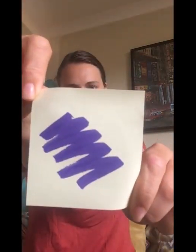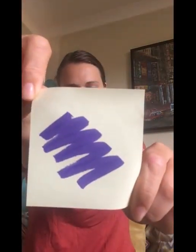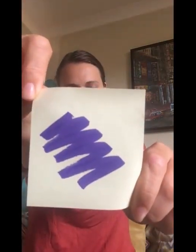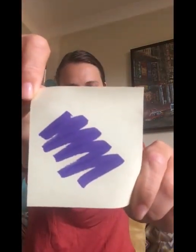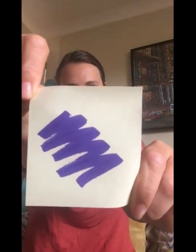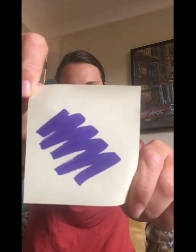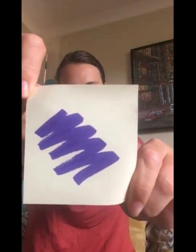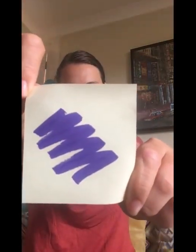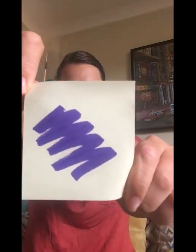Purple.